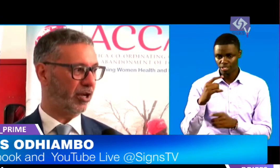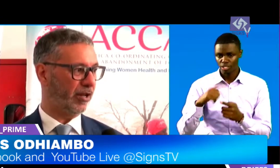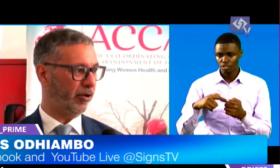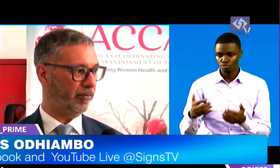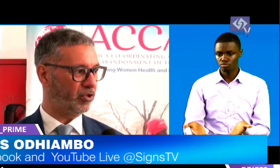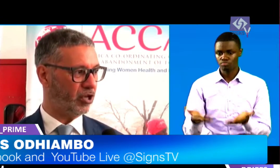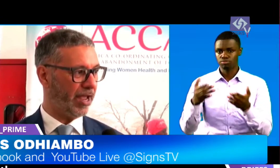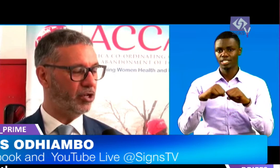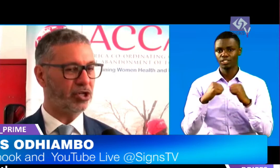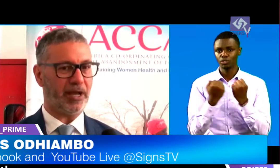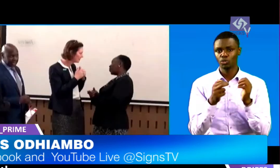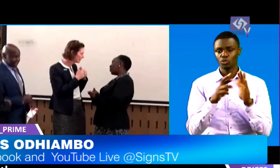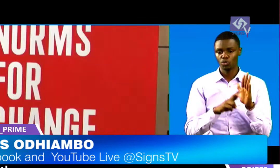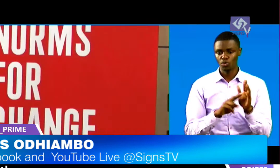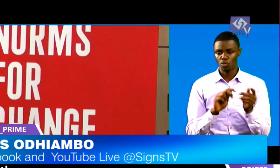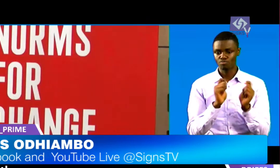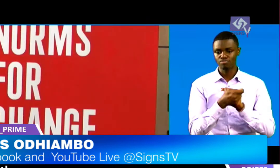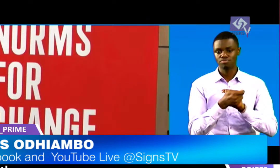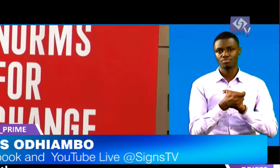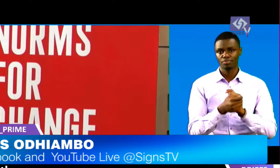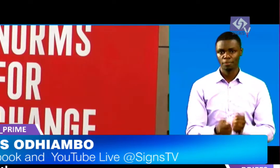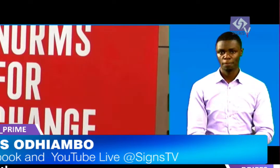boost social norms change.